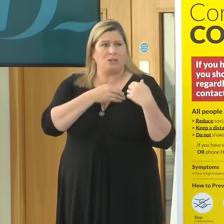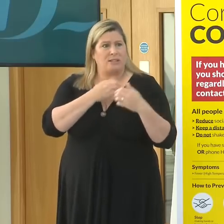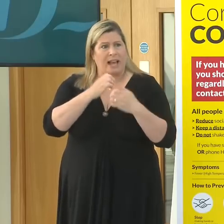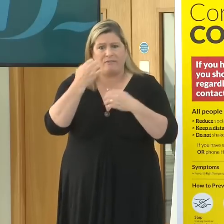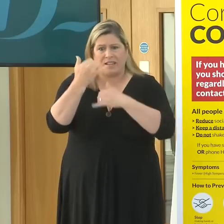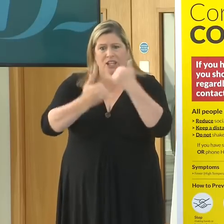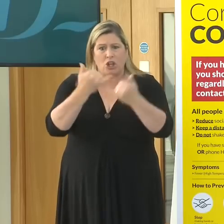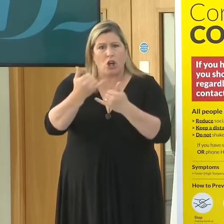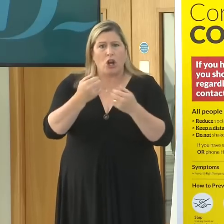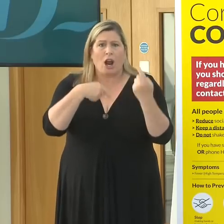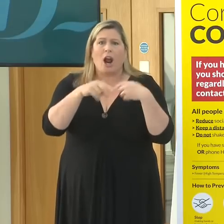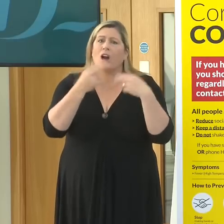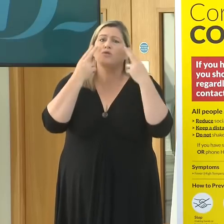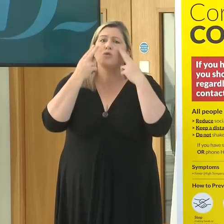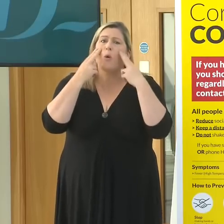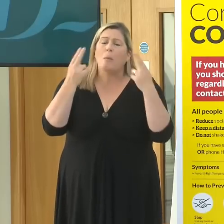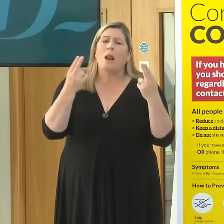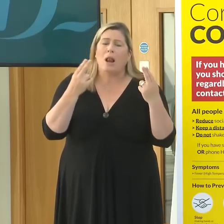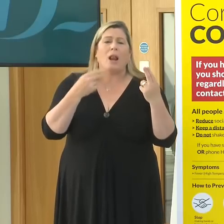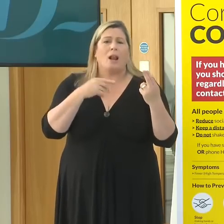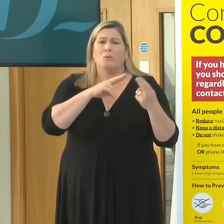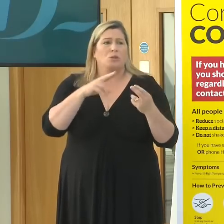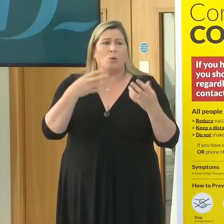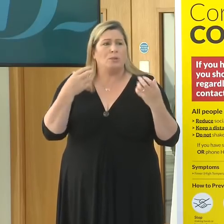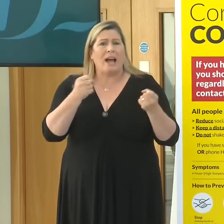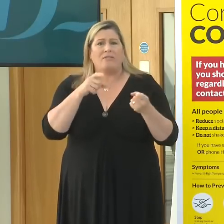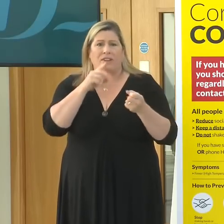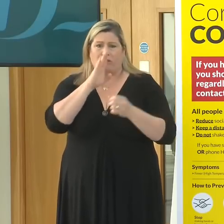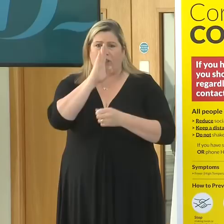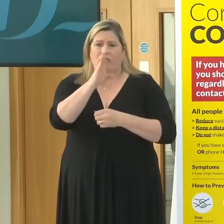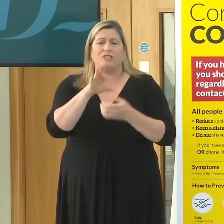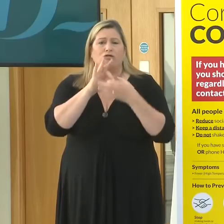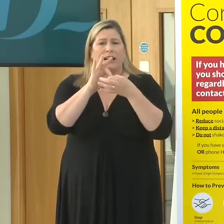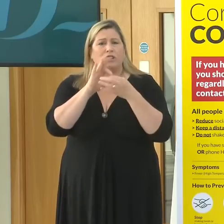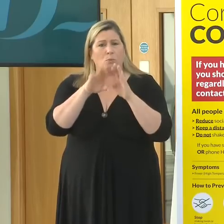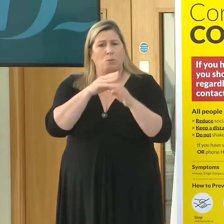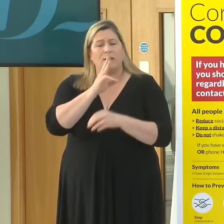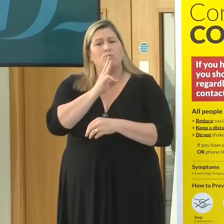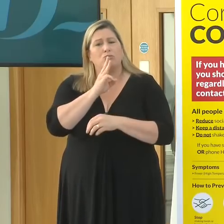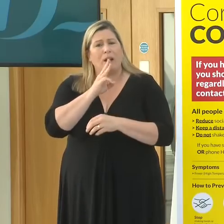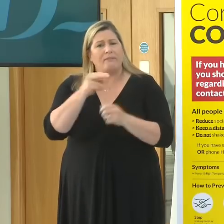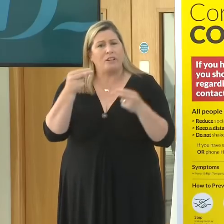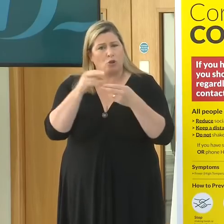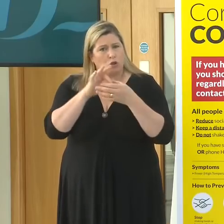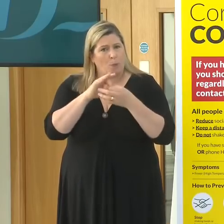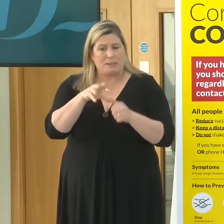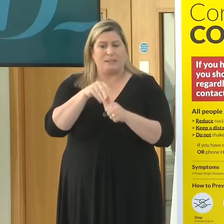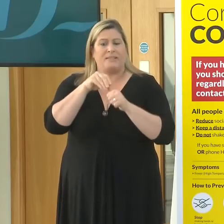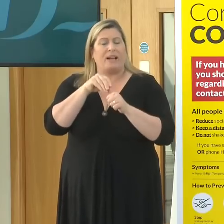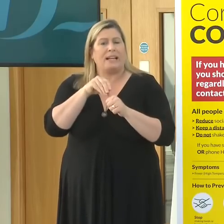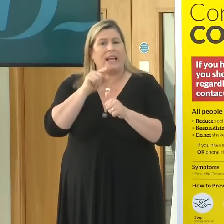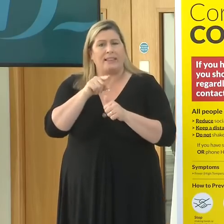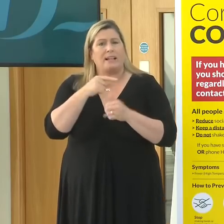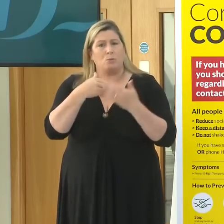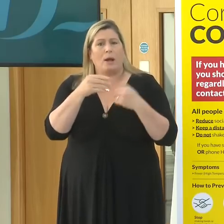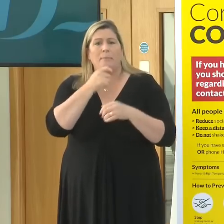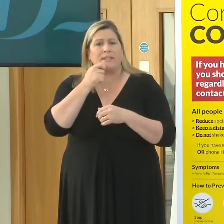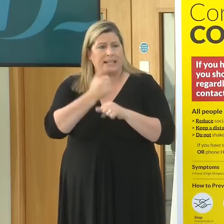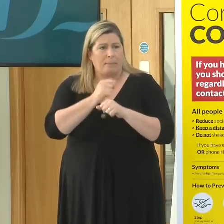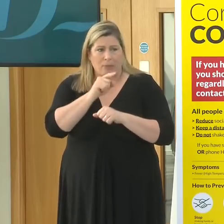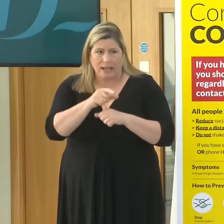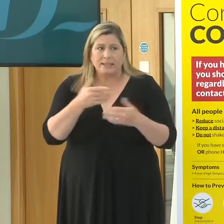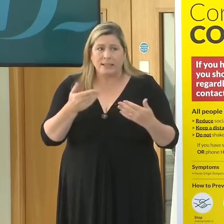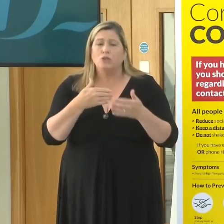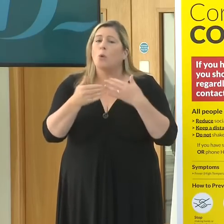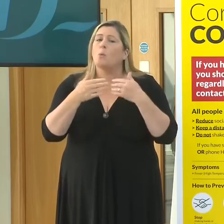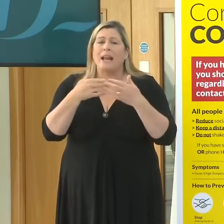basis. We don't normally have direct relationships with private nursing homes in particular. And that's purely what I'm saying in terms of that.